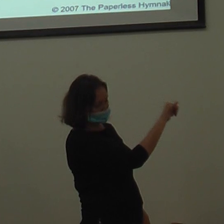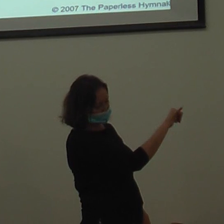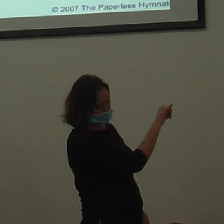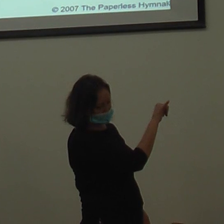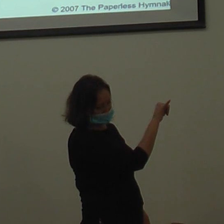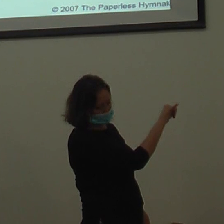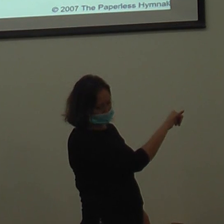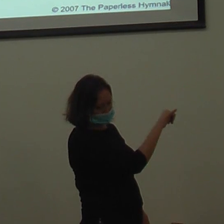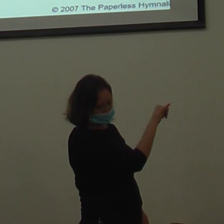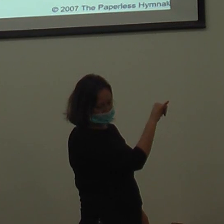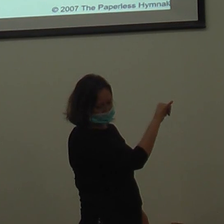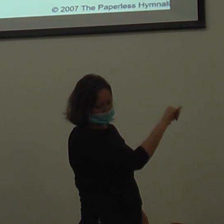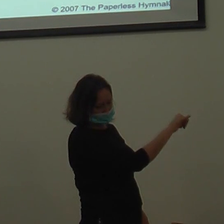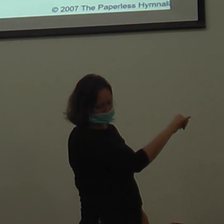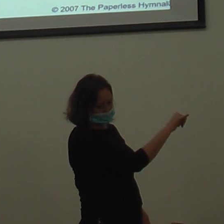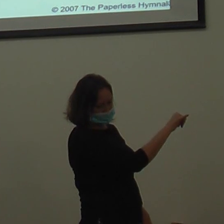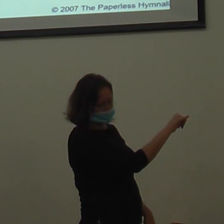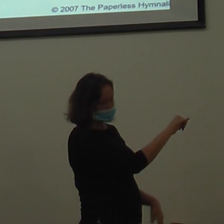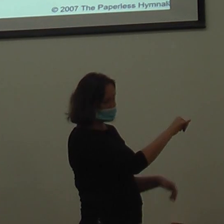there